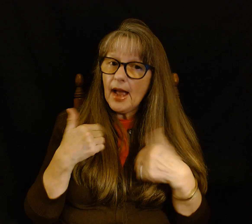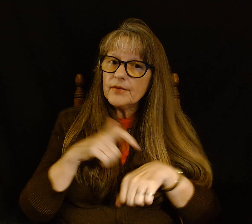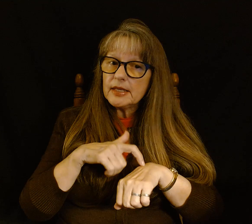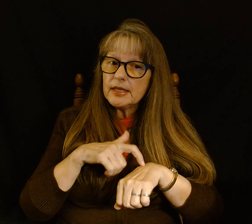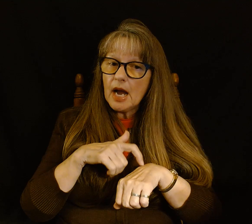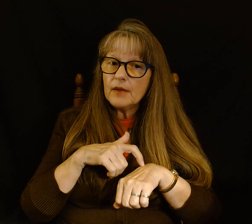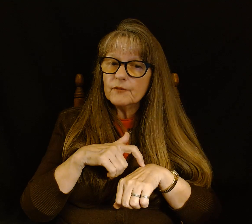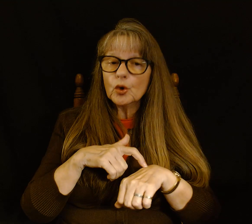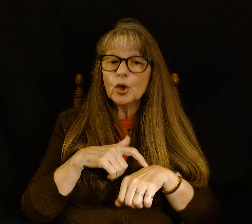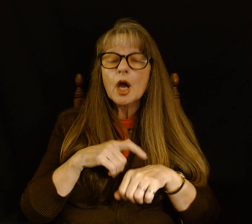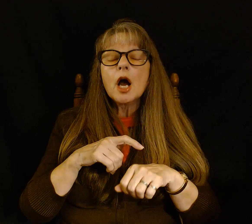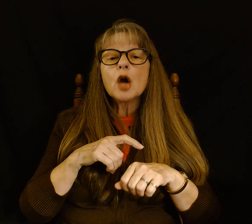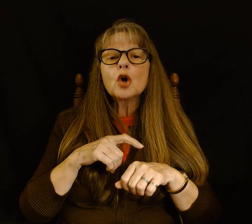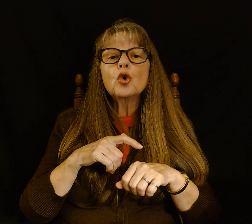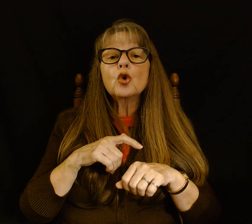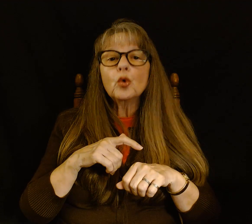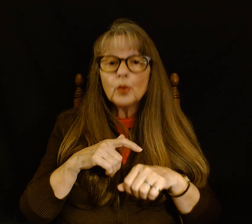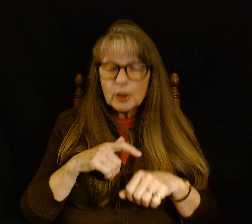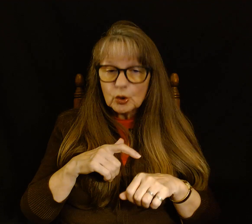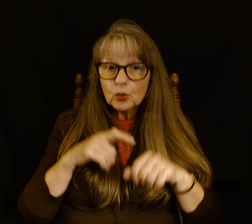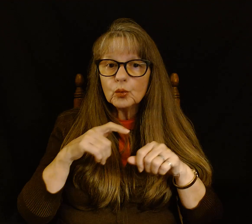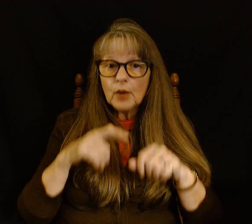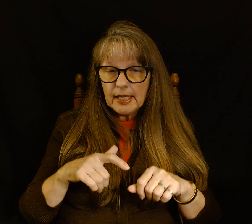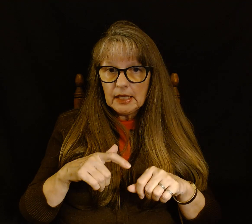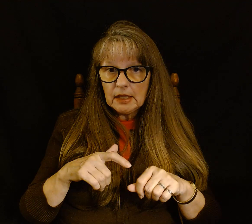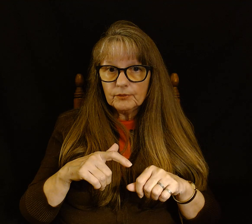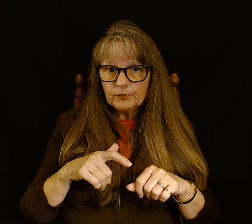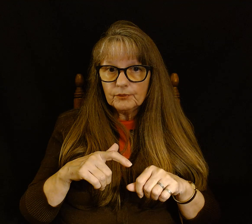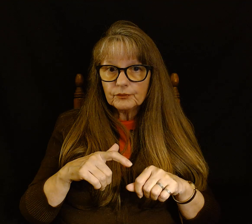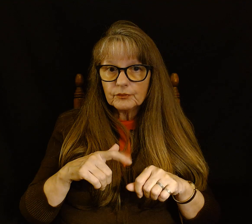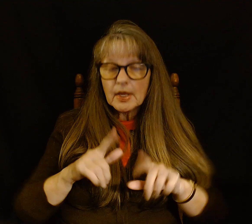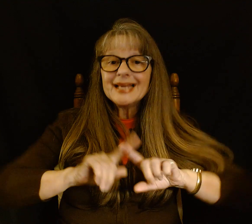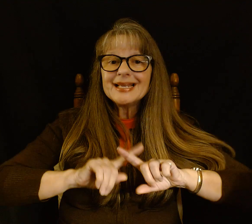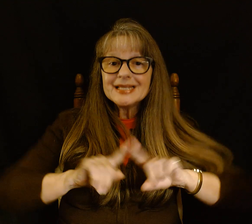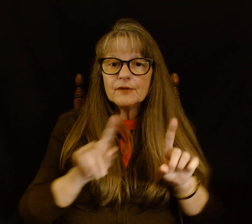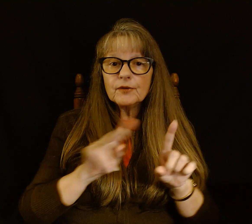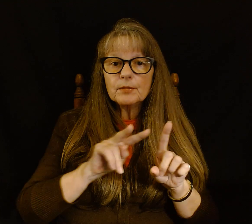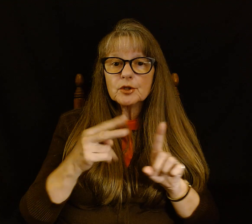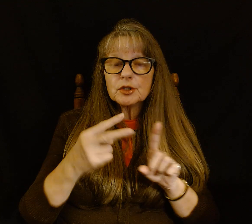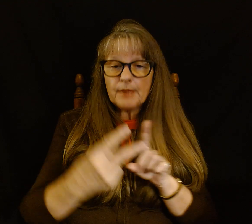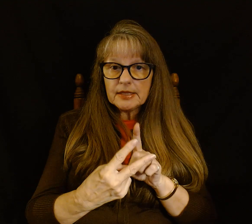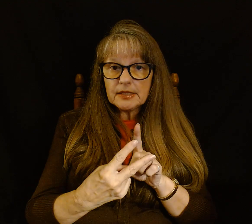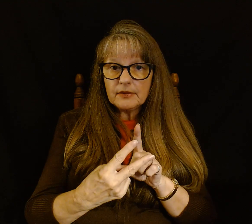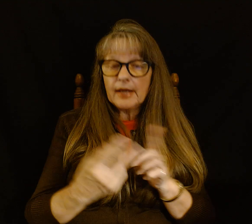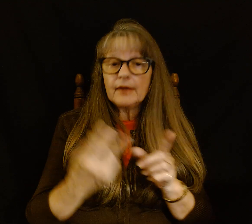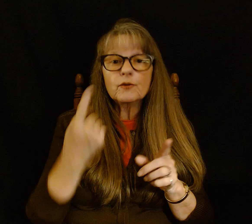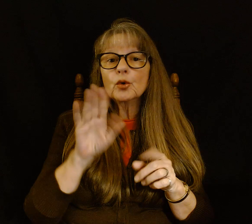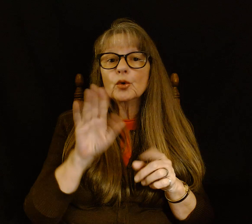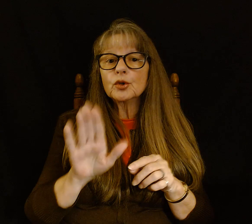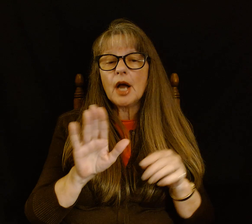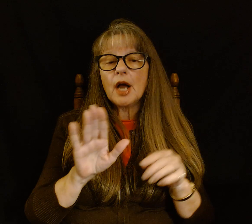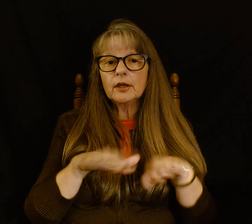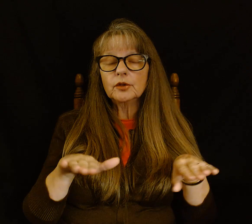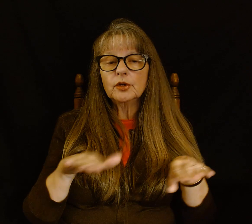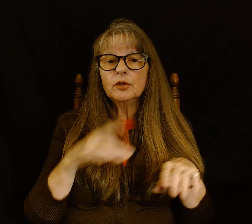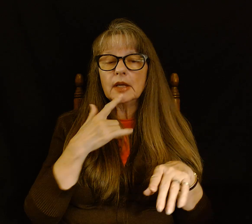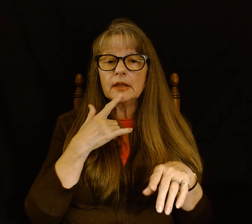that time for critical writing, different perspective. Like for your child, and the